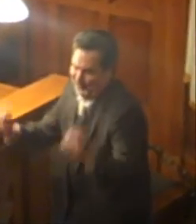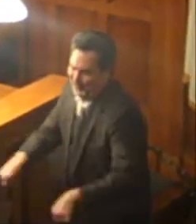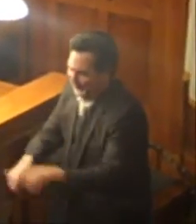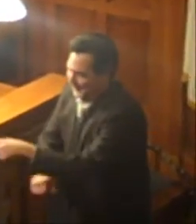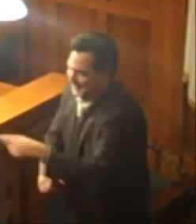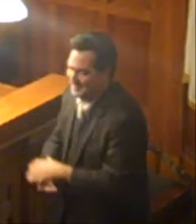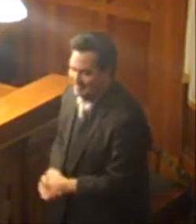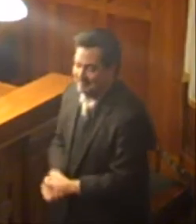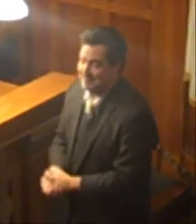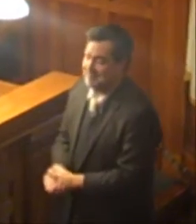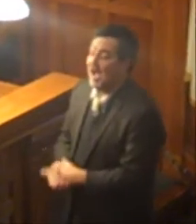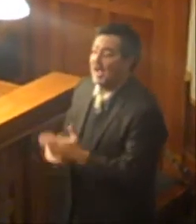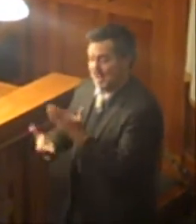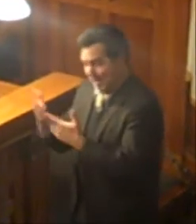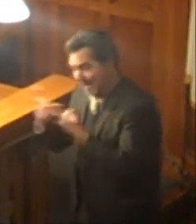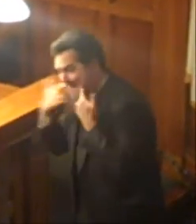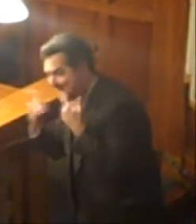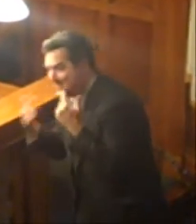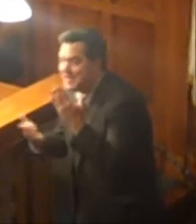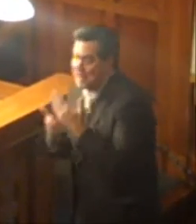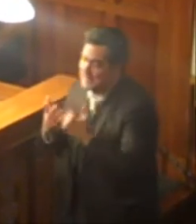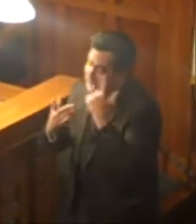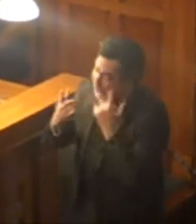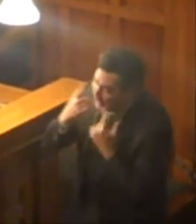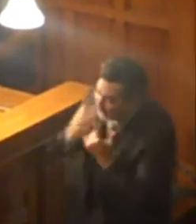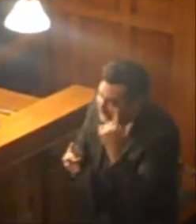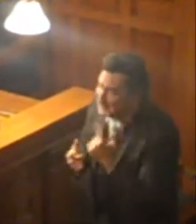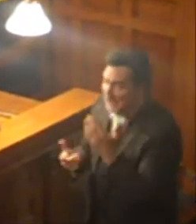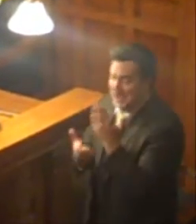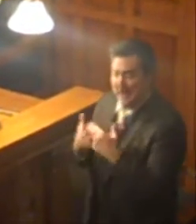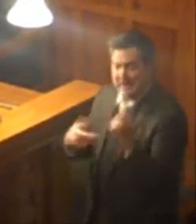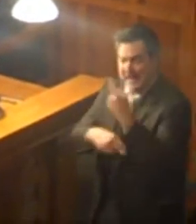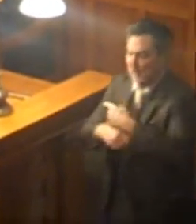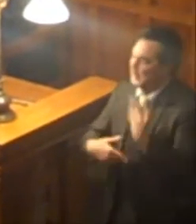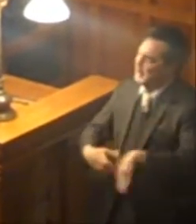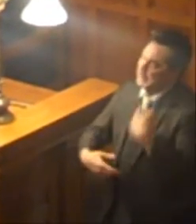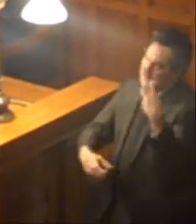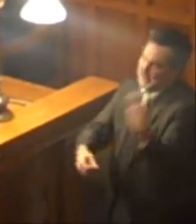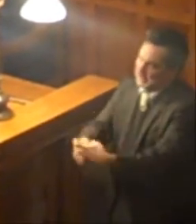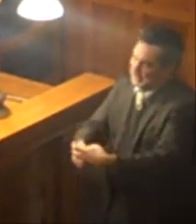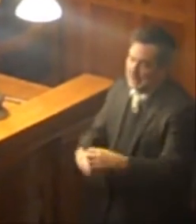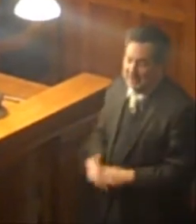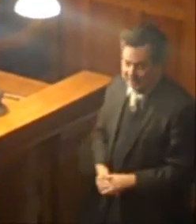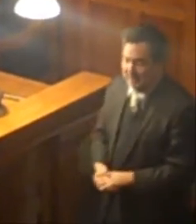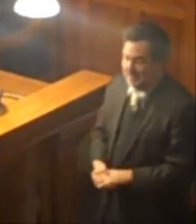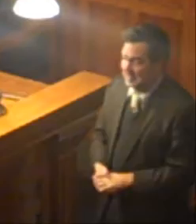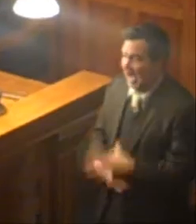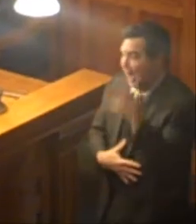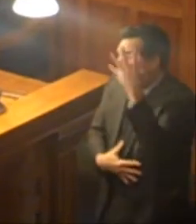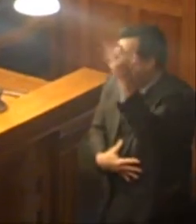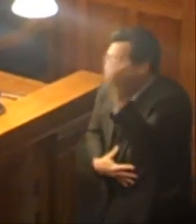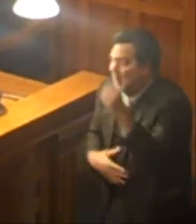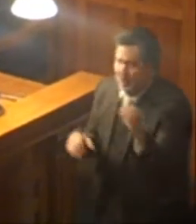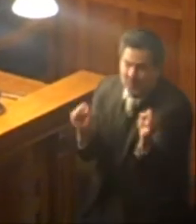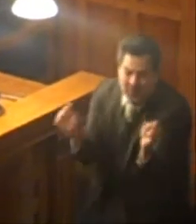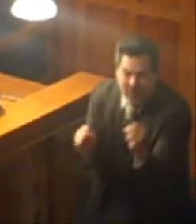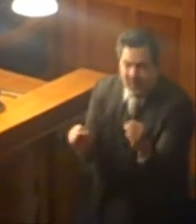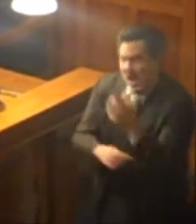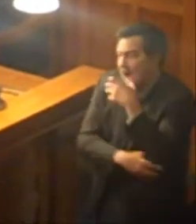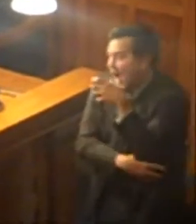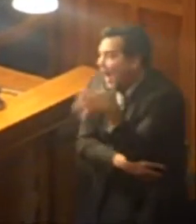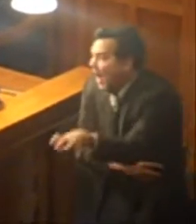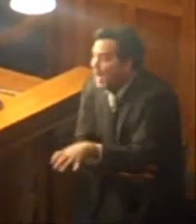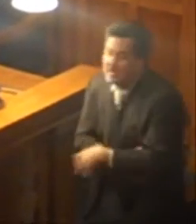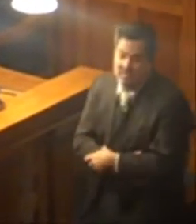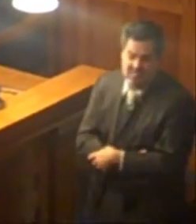had some challenging days. You have stood out in the cold, in the heat, in the rain,